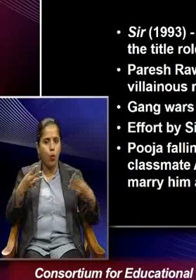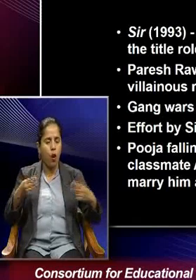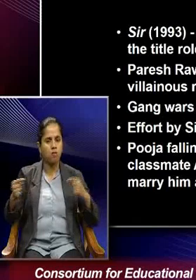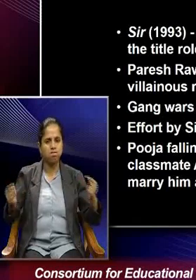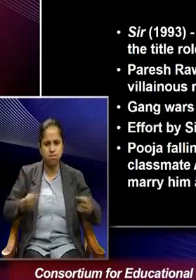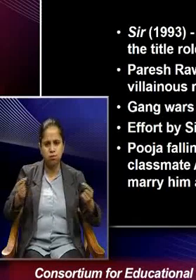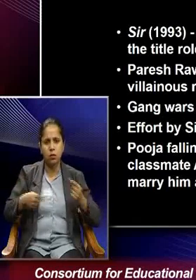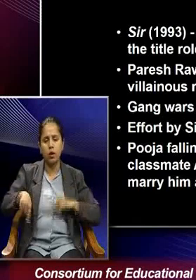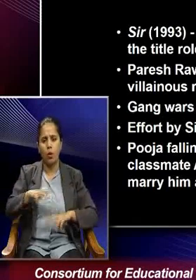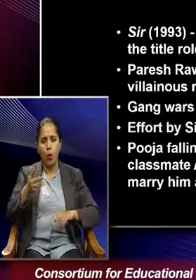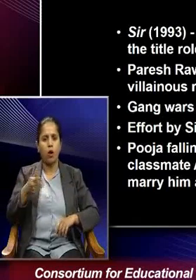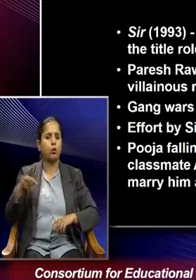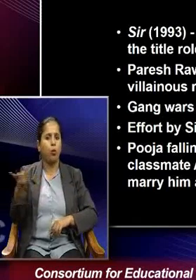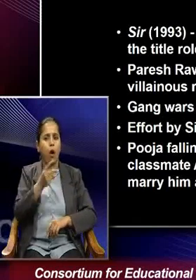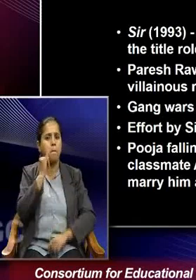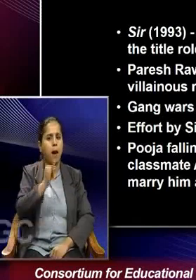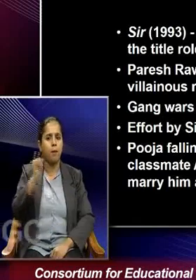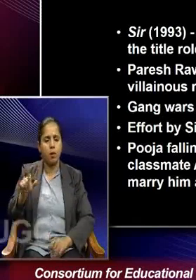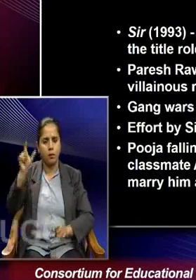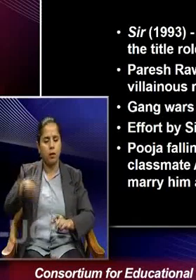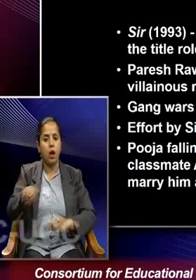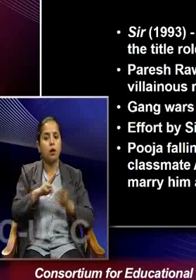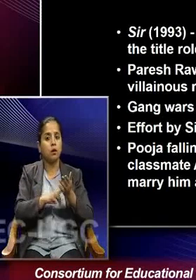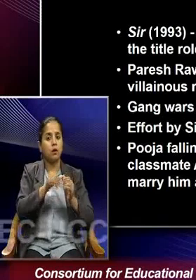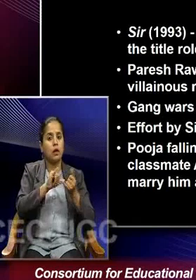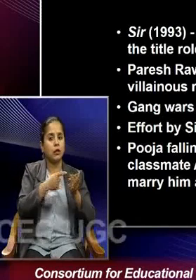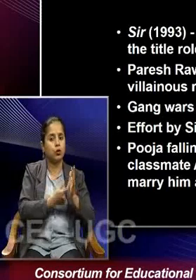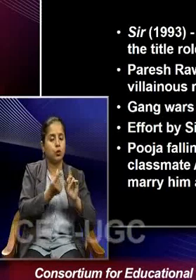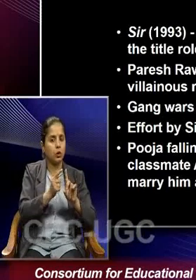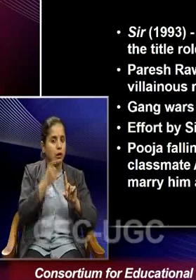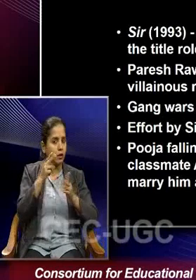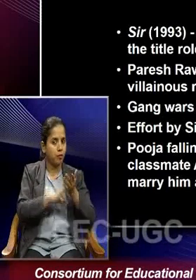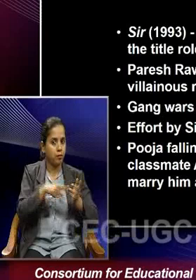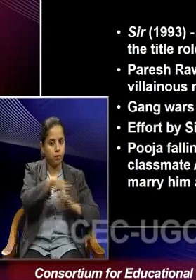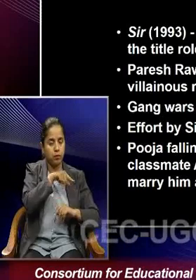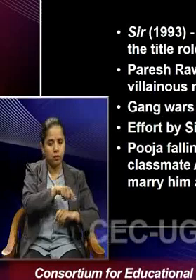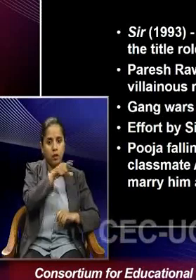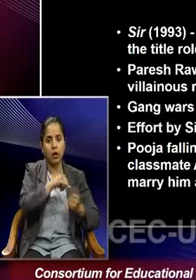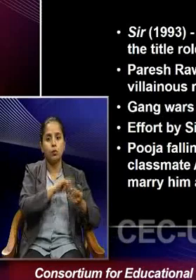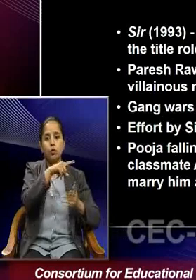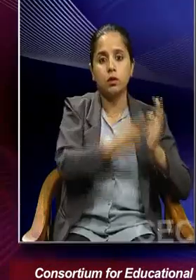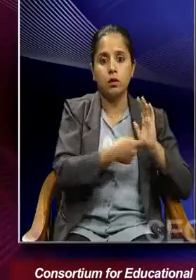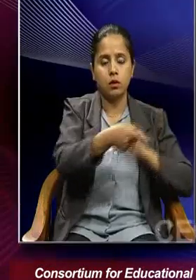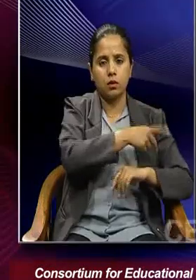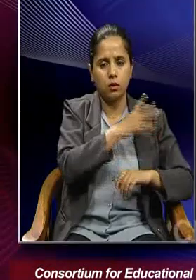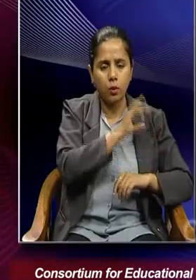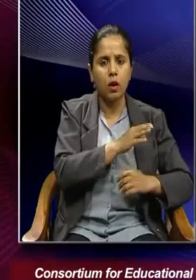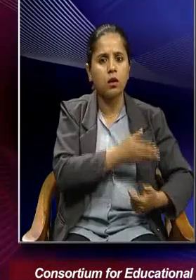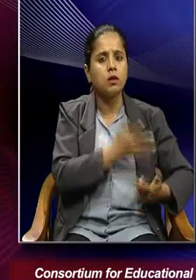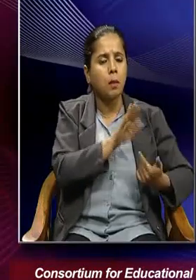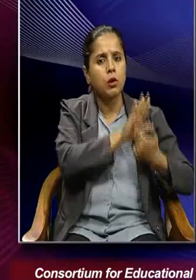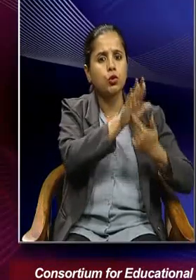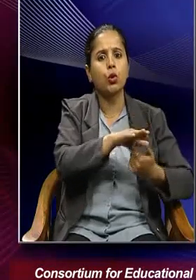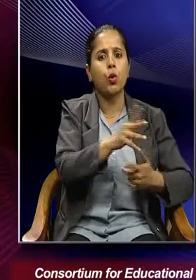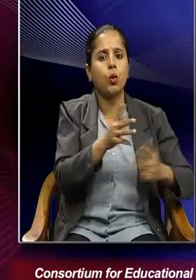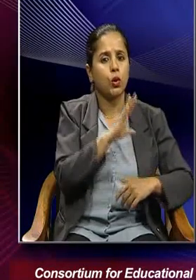of the villains, and how Nasiruddin Shah, as playing the role of Sir, tries to bring some kind of a